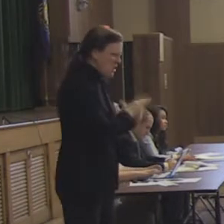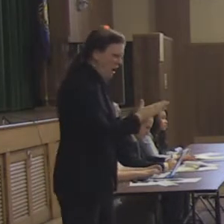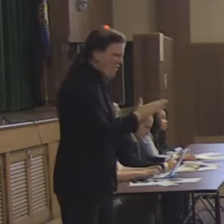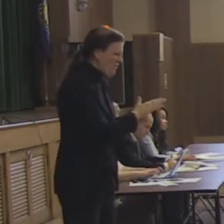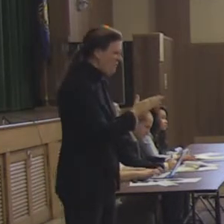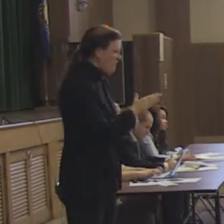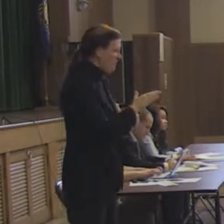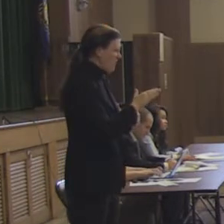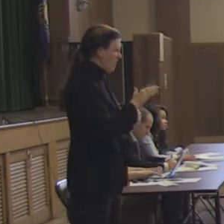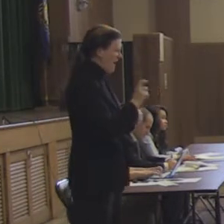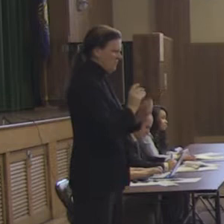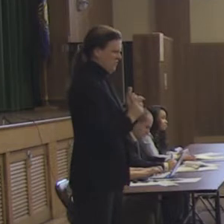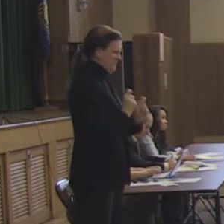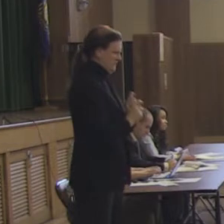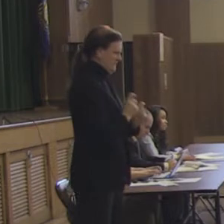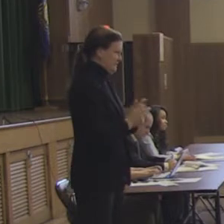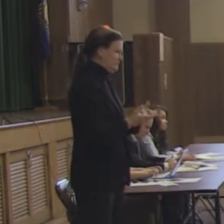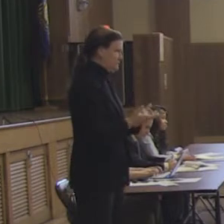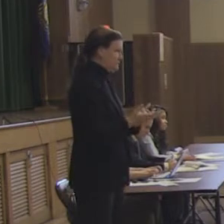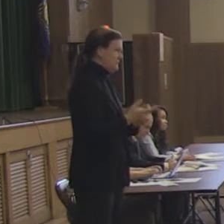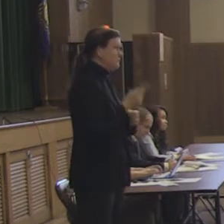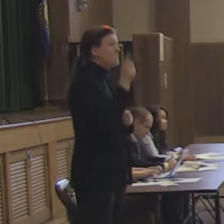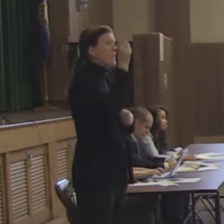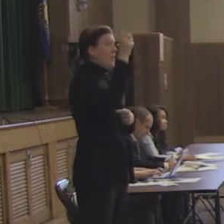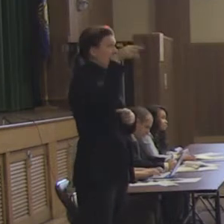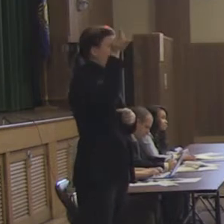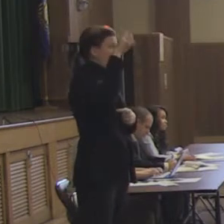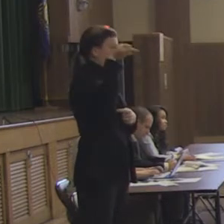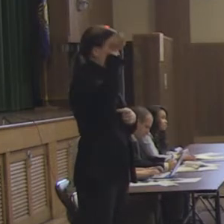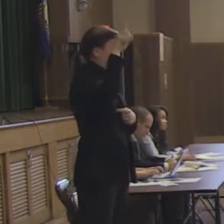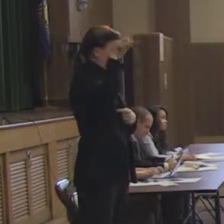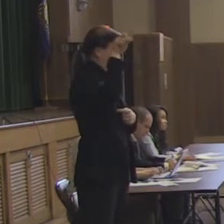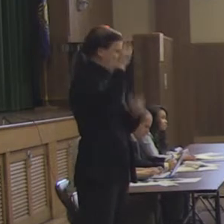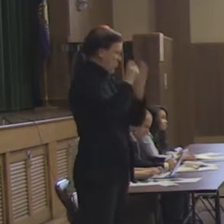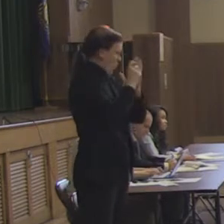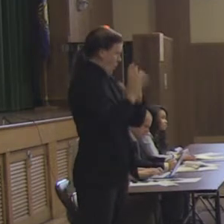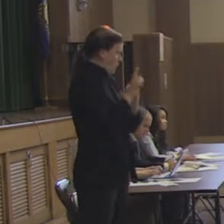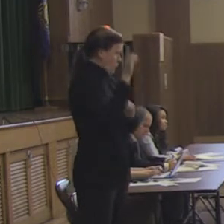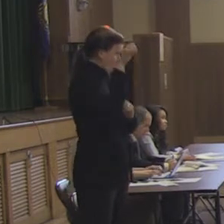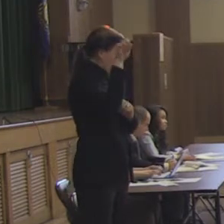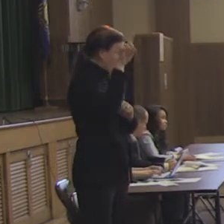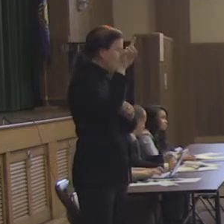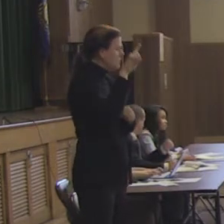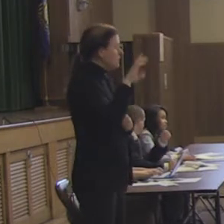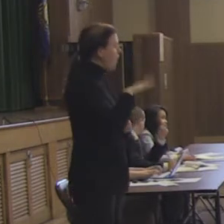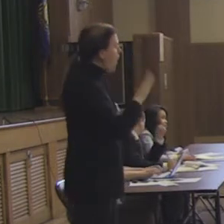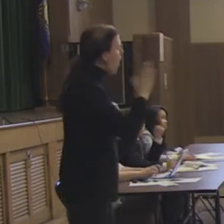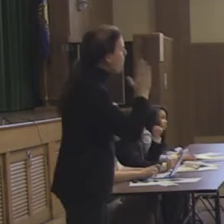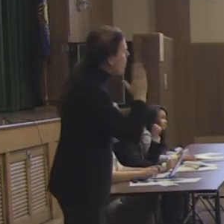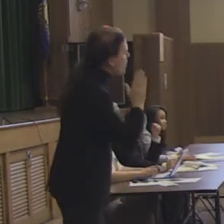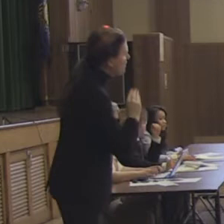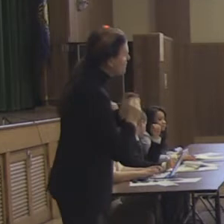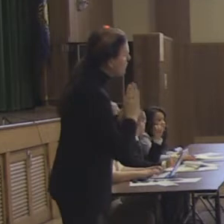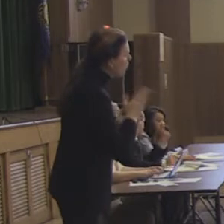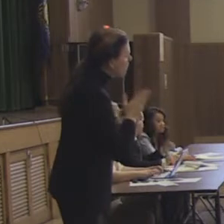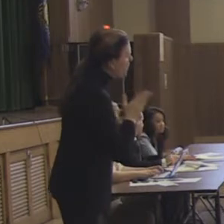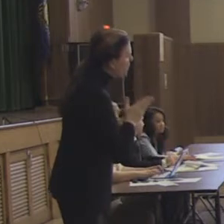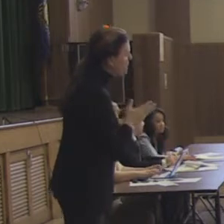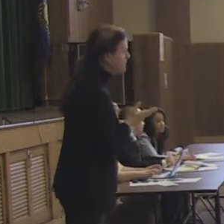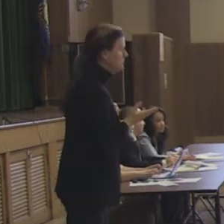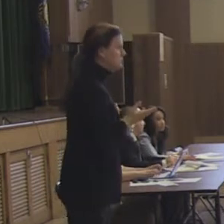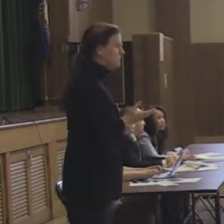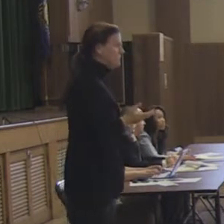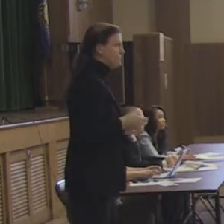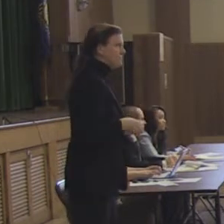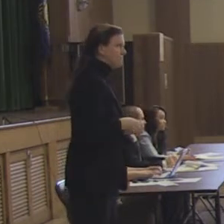revisited. I was assured by the main author of the bill that that would indeed happen. This is the most important testimony.